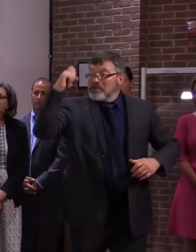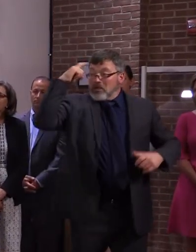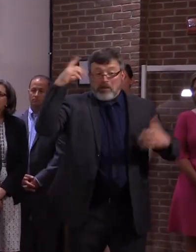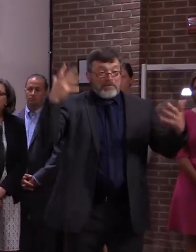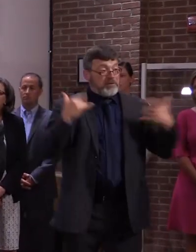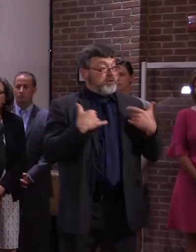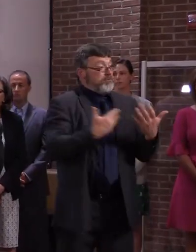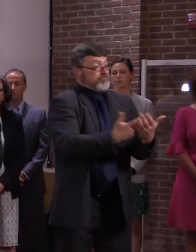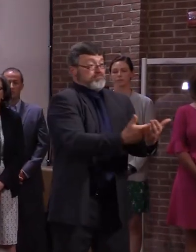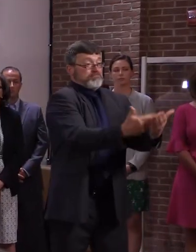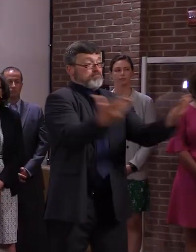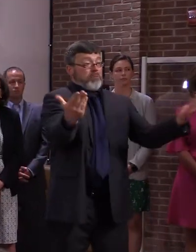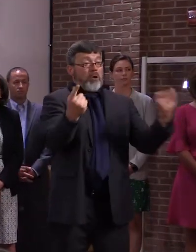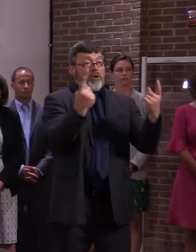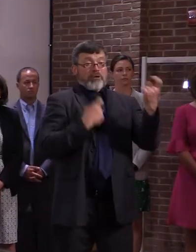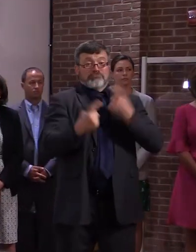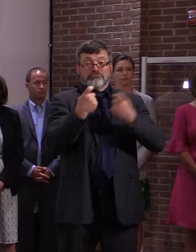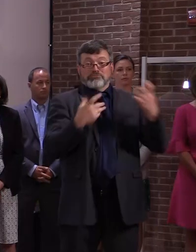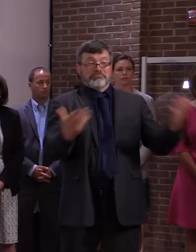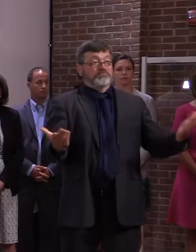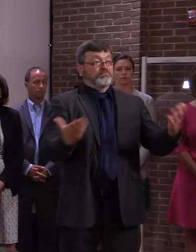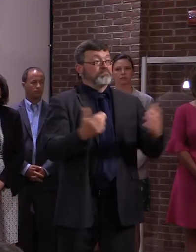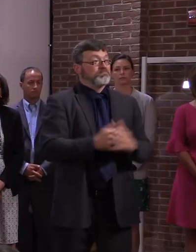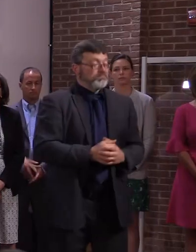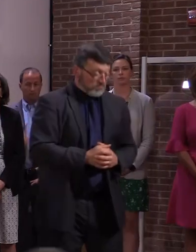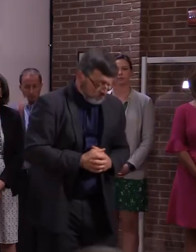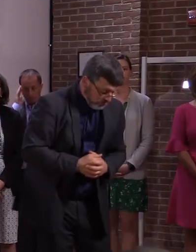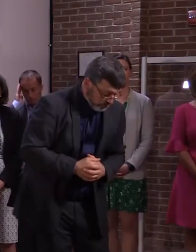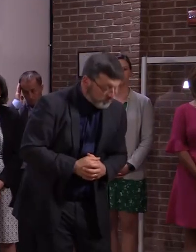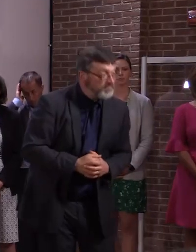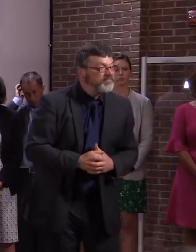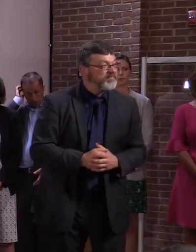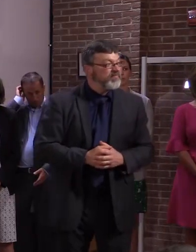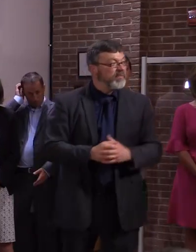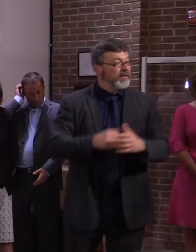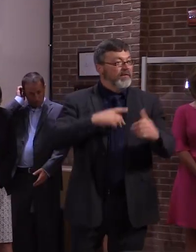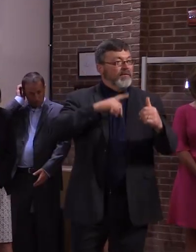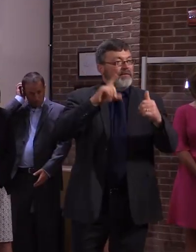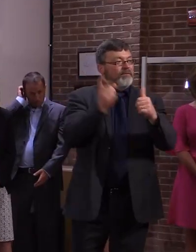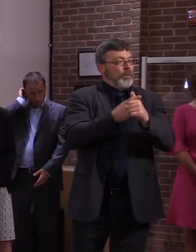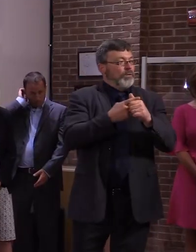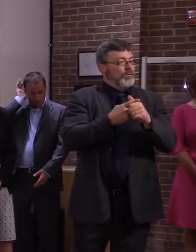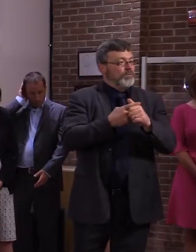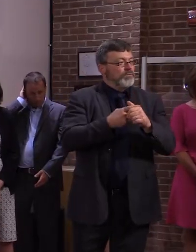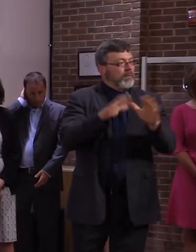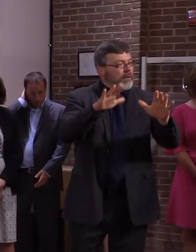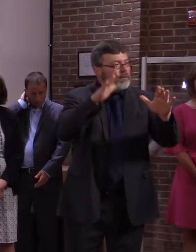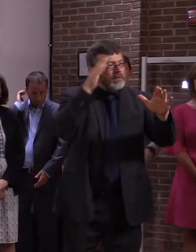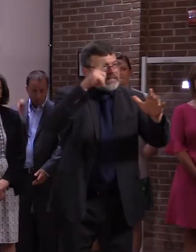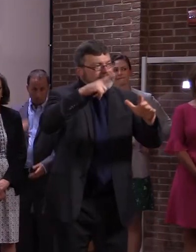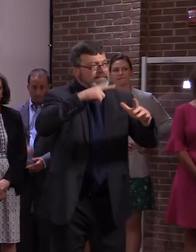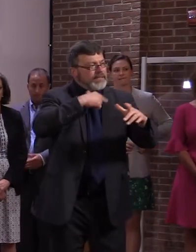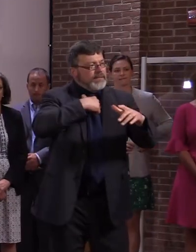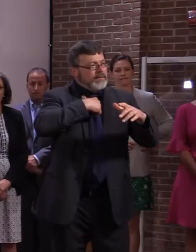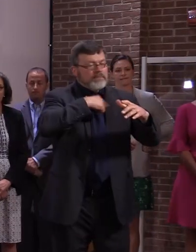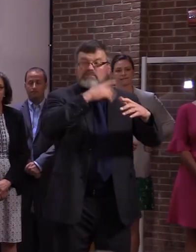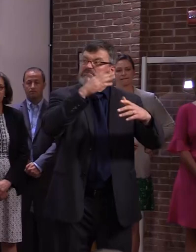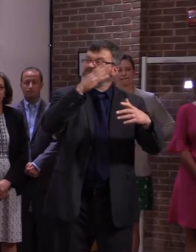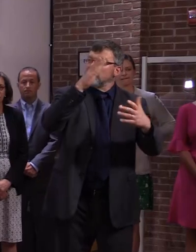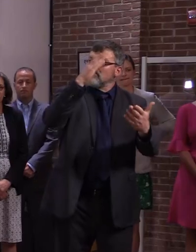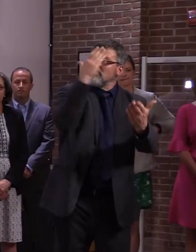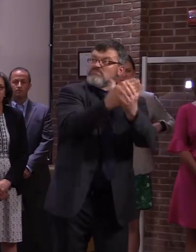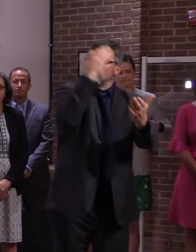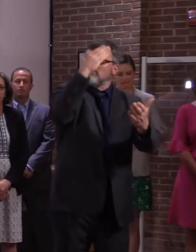Now to open up to questions. And we will start in the room with Calvin Cutler. Just a reminder, folks, we have a hard stop, so we're going to get to as many questions